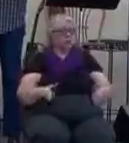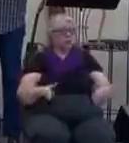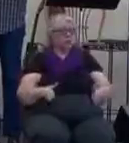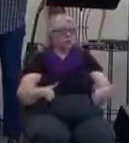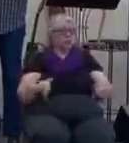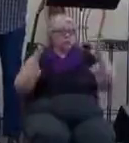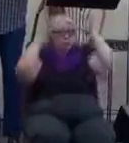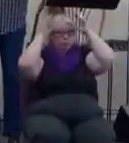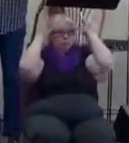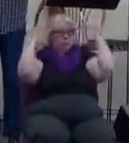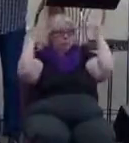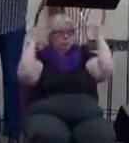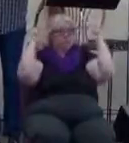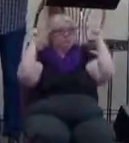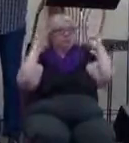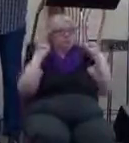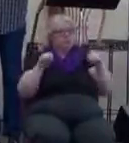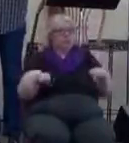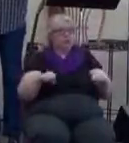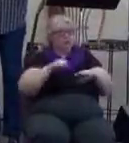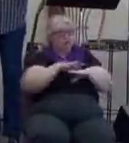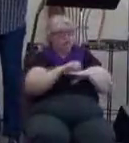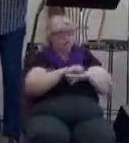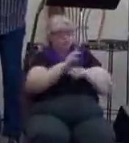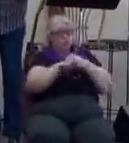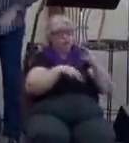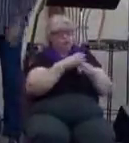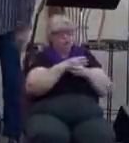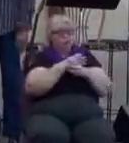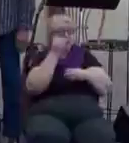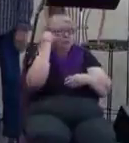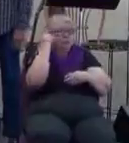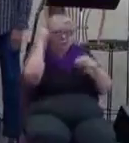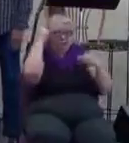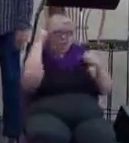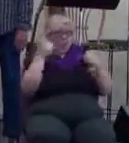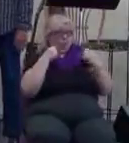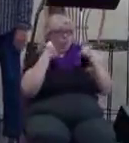his Christianity if he just had the courage and the boldness to do it?